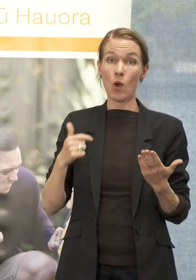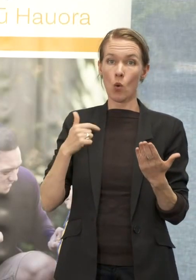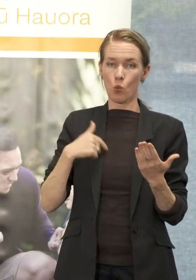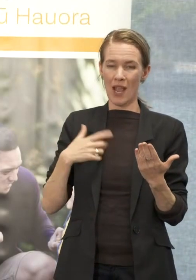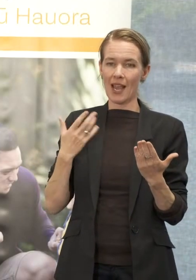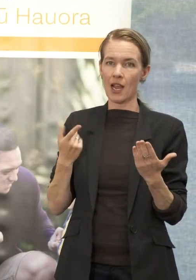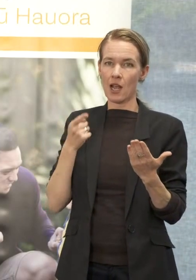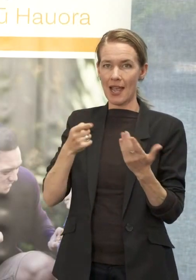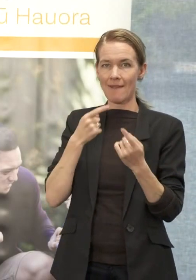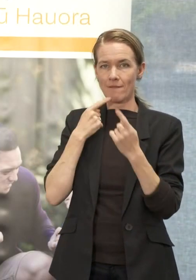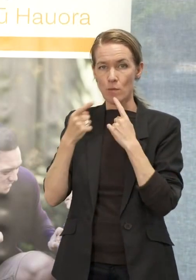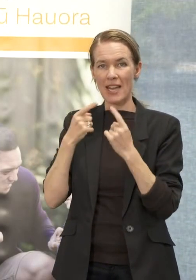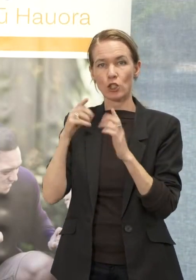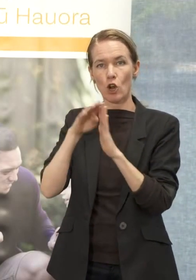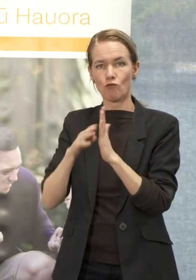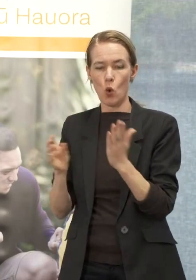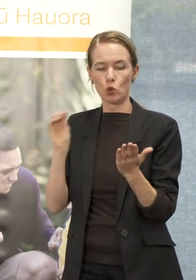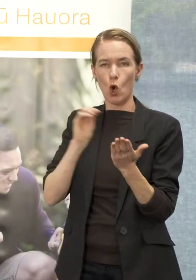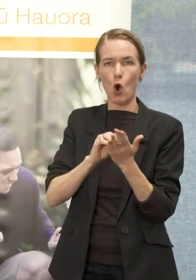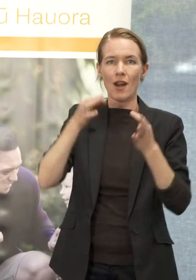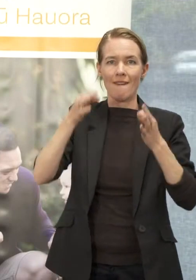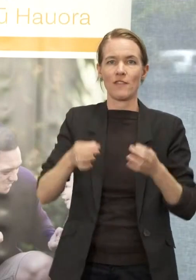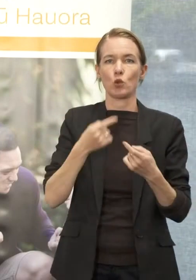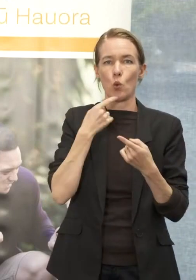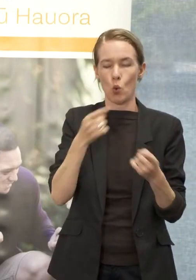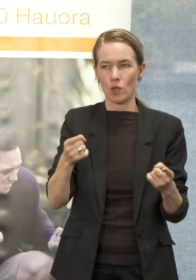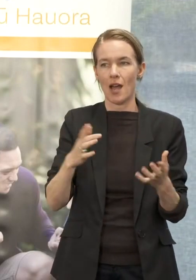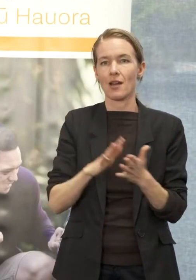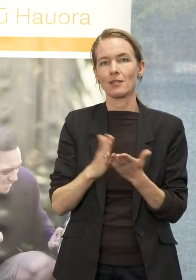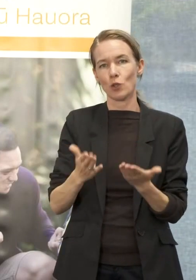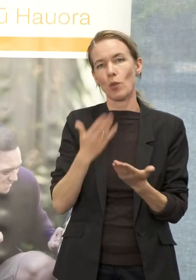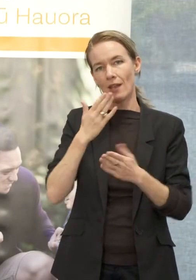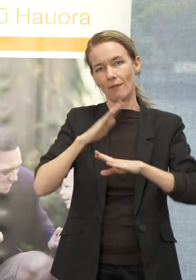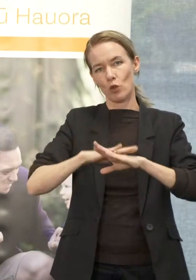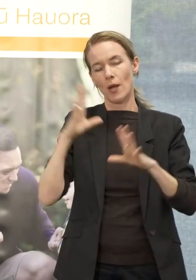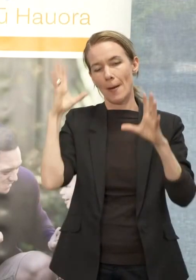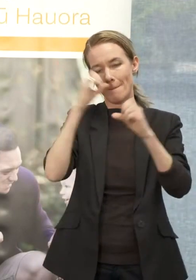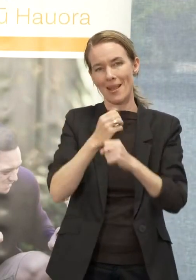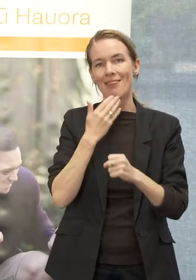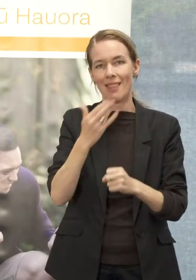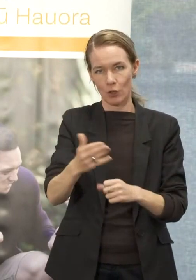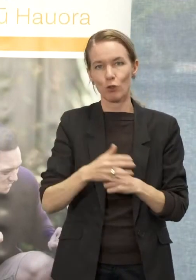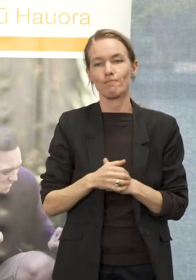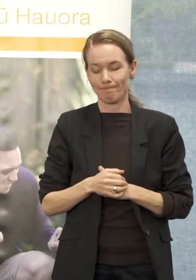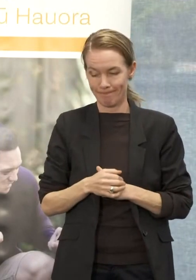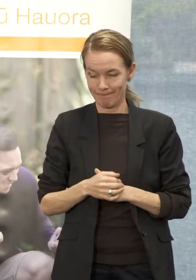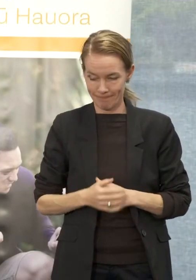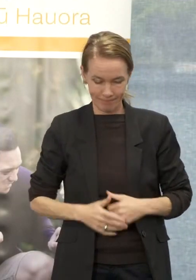So I think if that's all right, I'll leave it there for today. Thank you very much. Thank you.